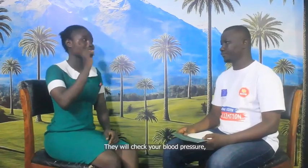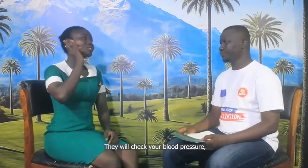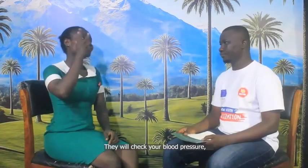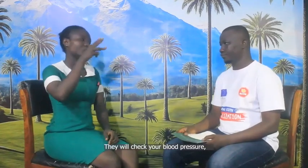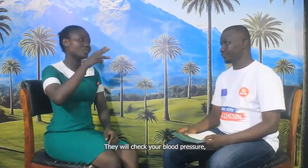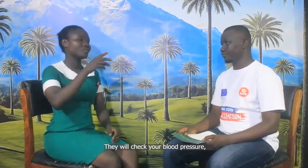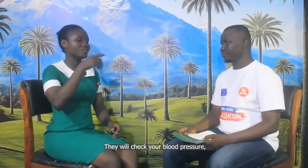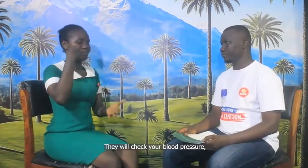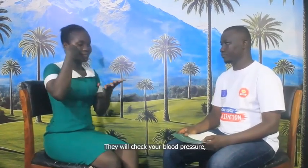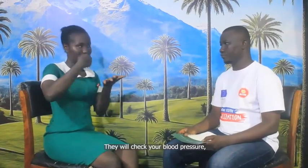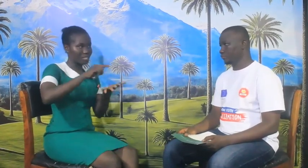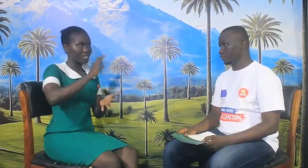They will check your blood pressure,